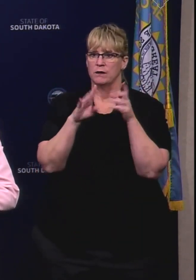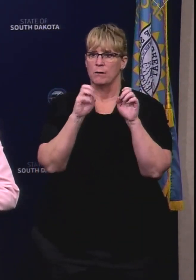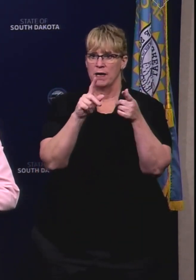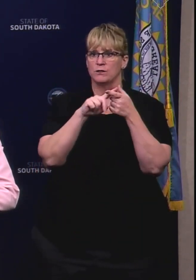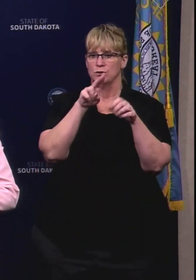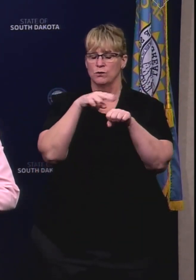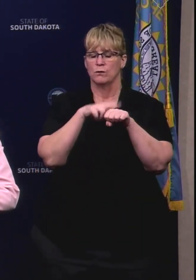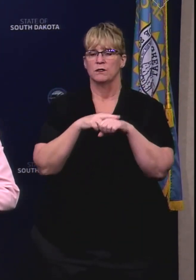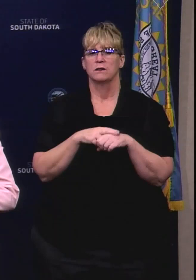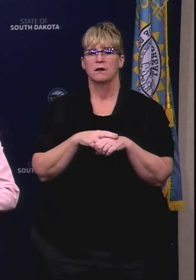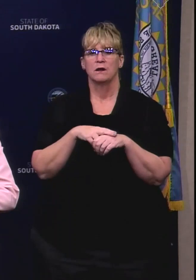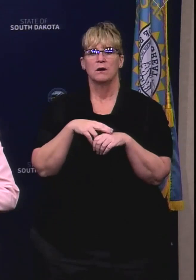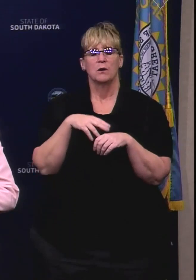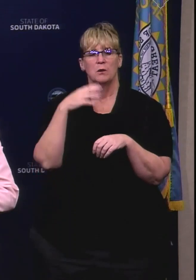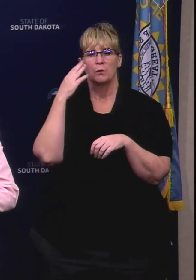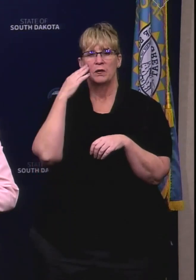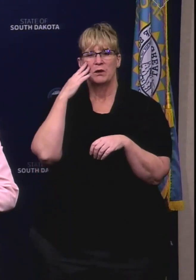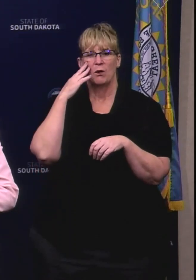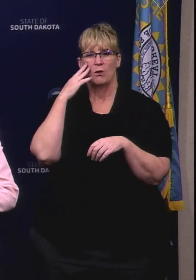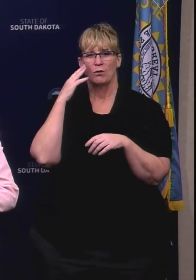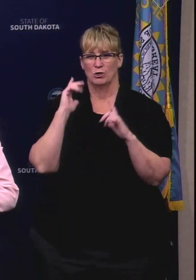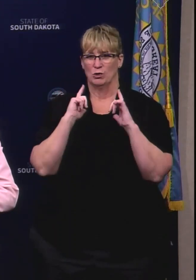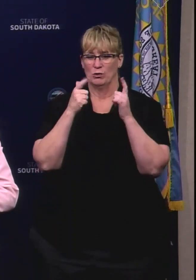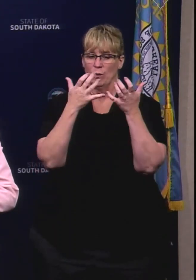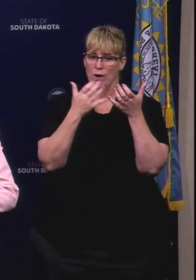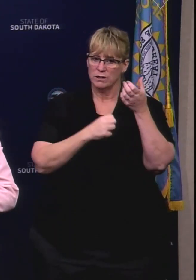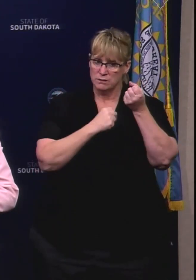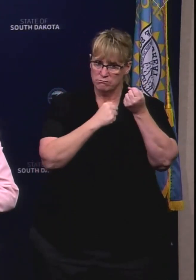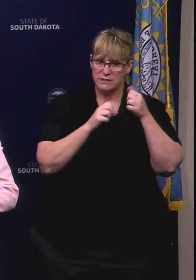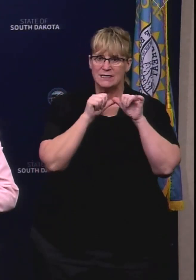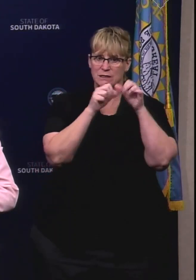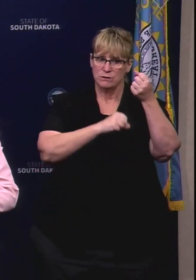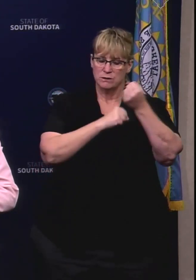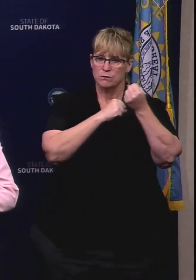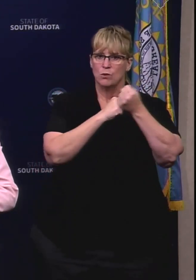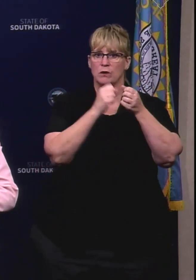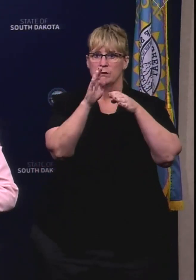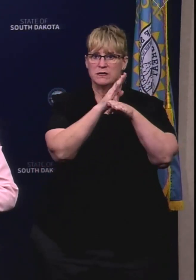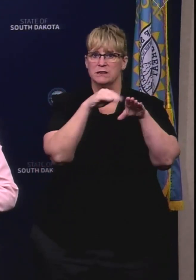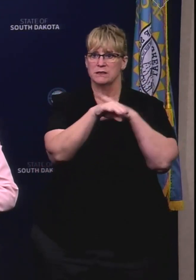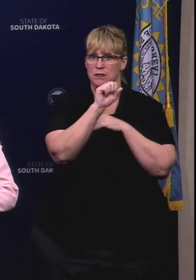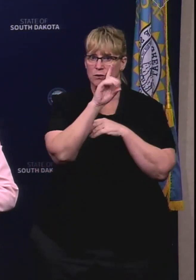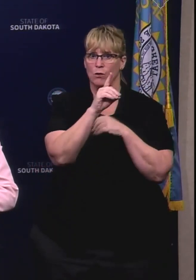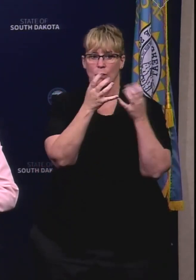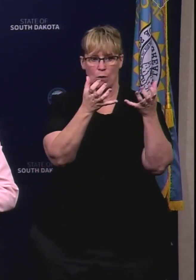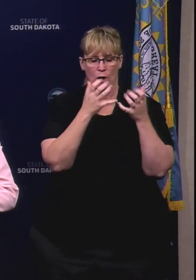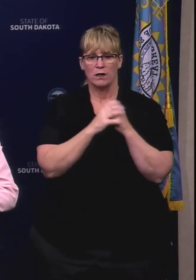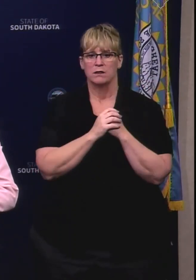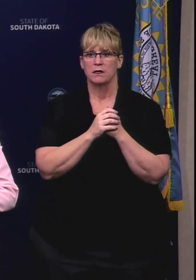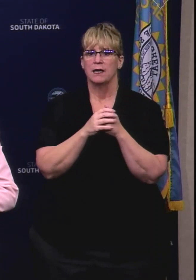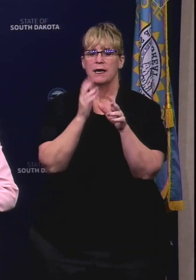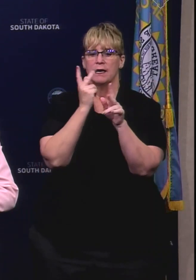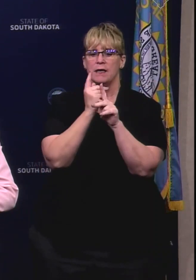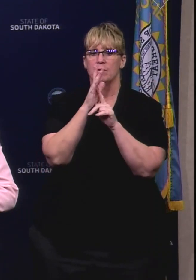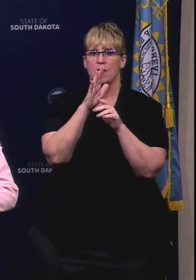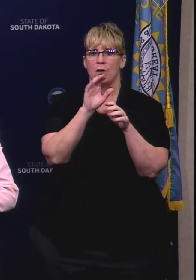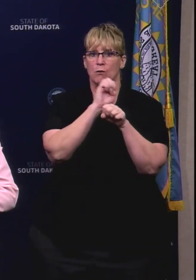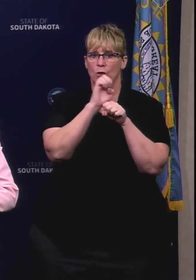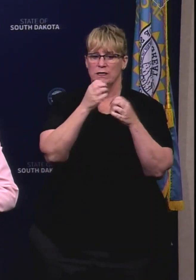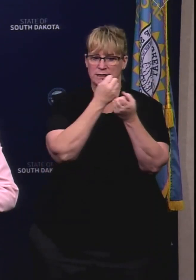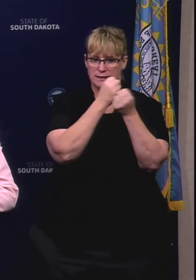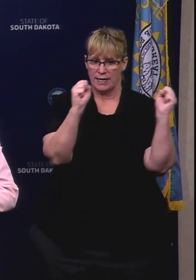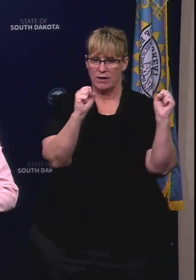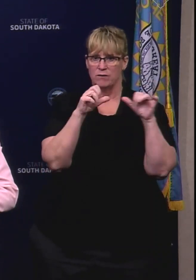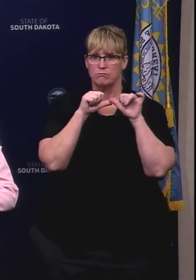we recognized early on that we wanted to support businesses in South Dakota. We want them to help keep their employees safe so that they can